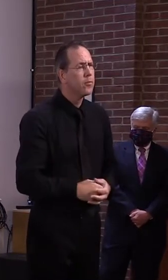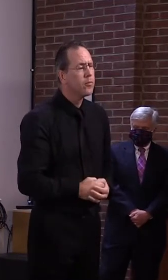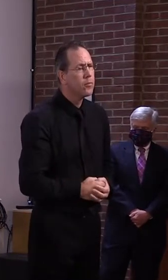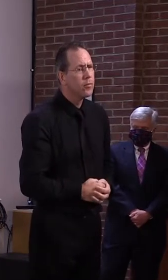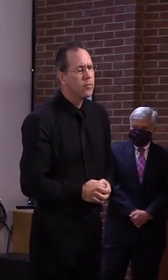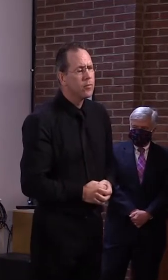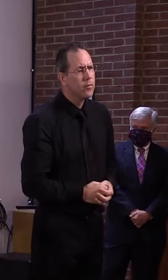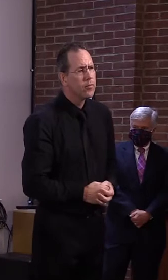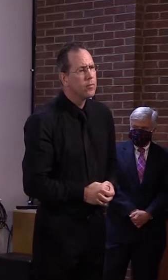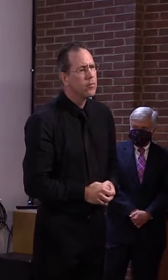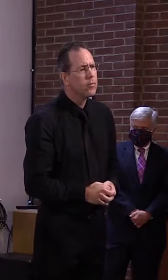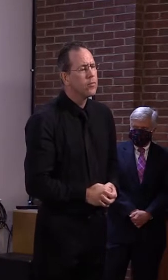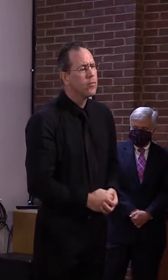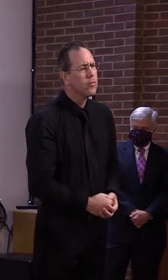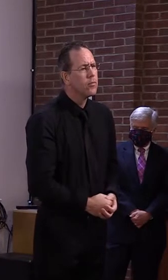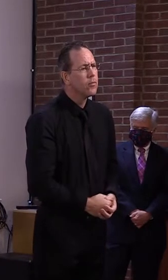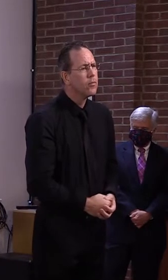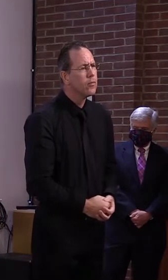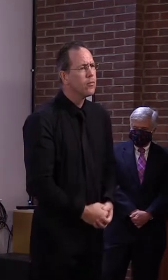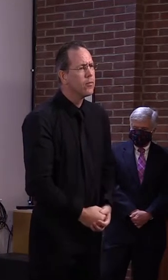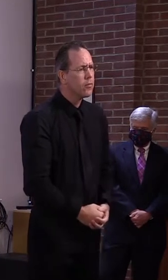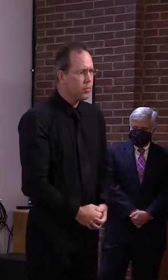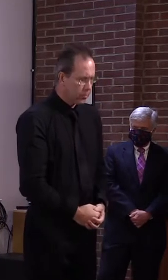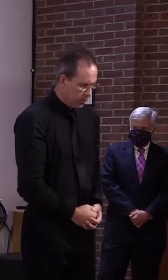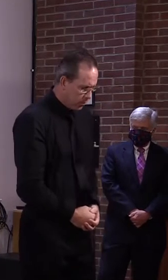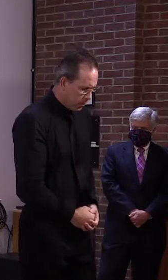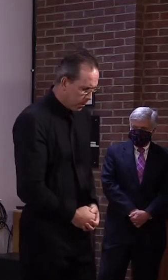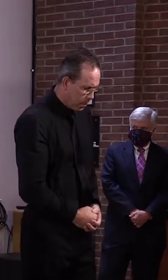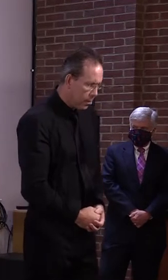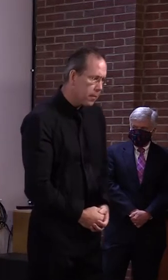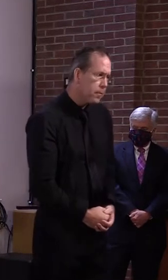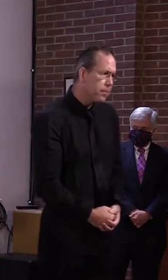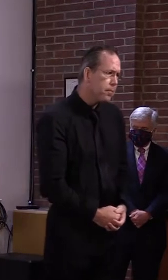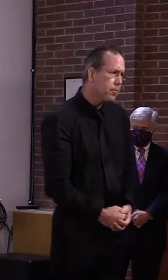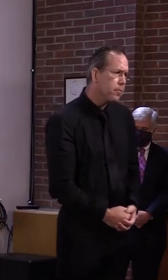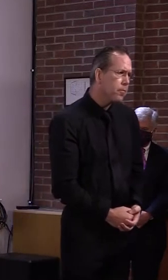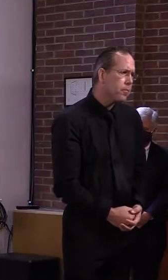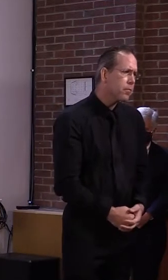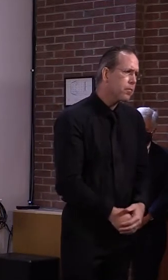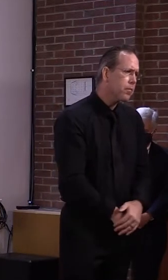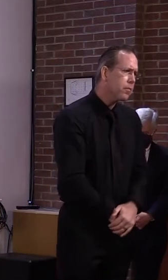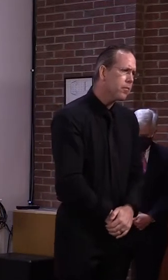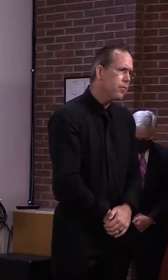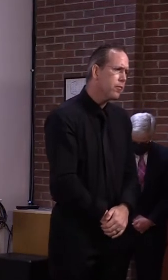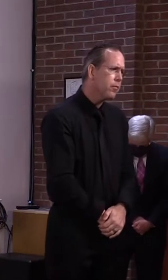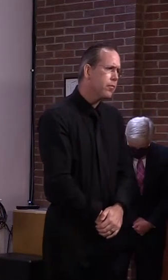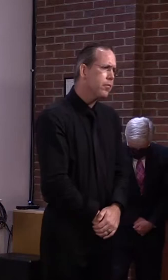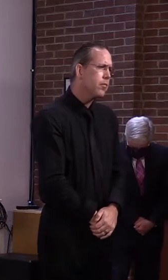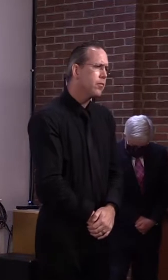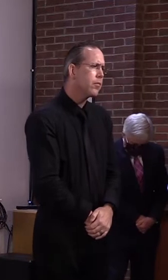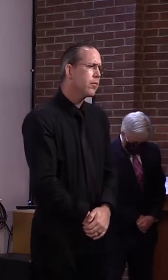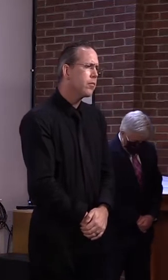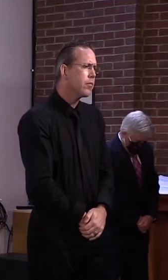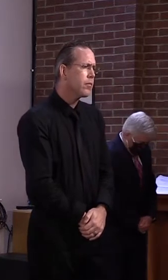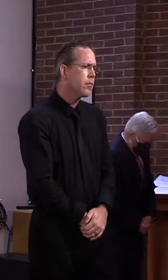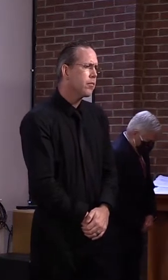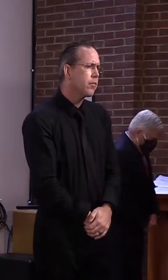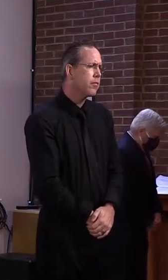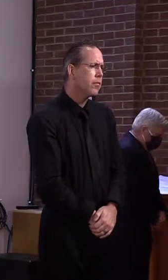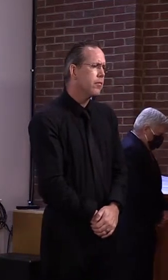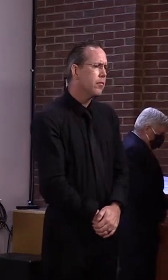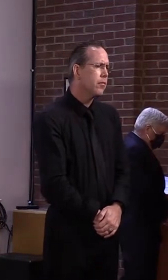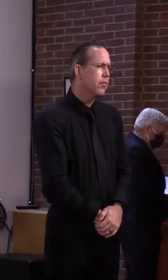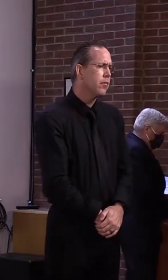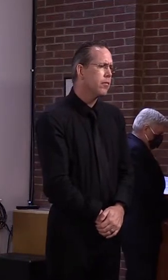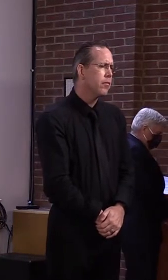Okay, Dr. Levine, let's see. In a nation of about 350 million people, we